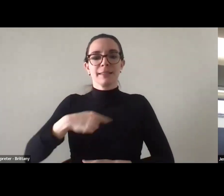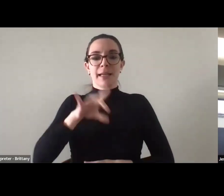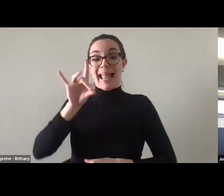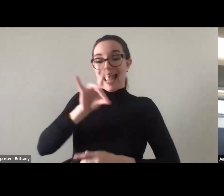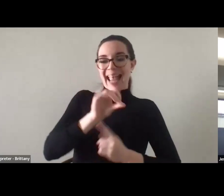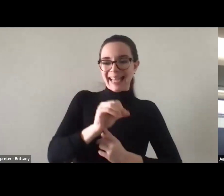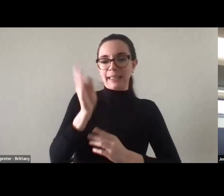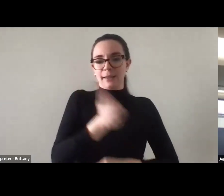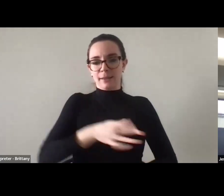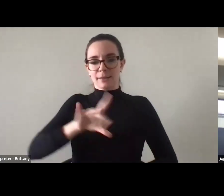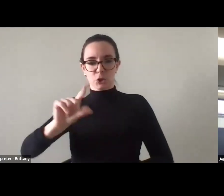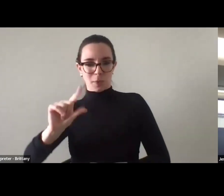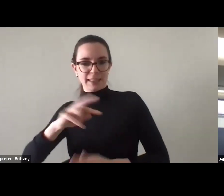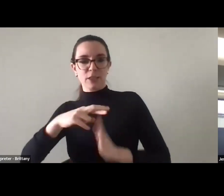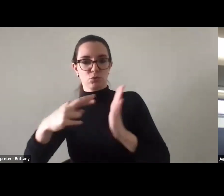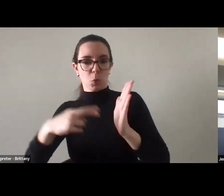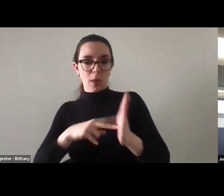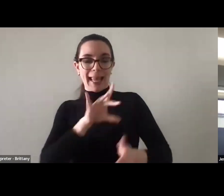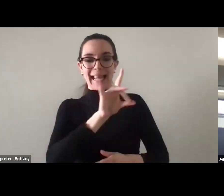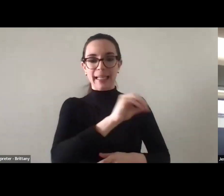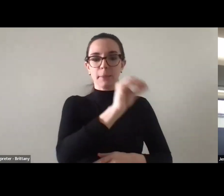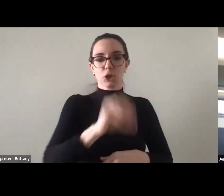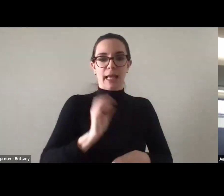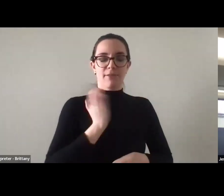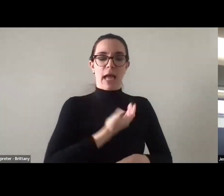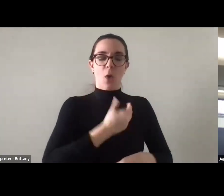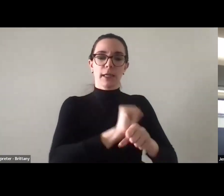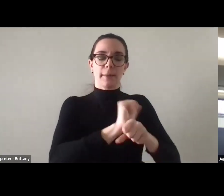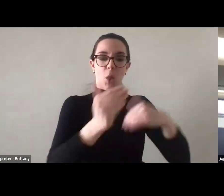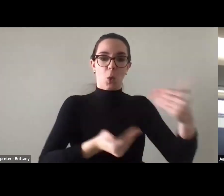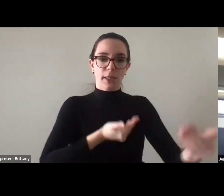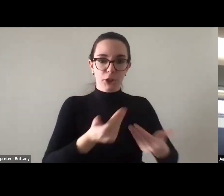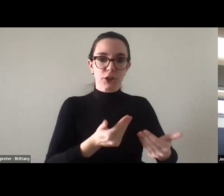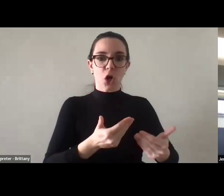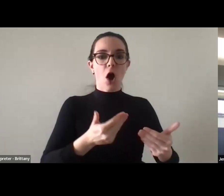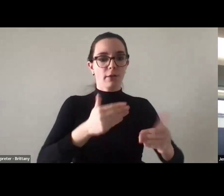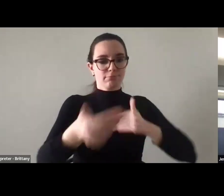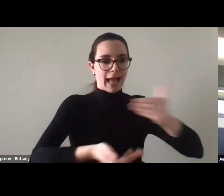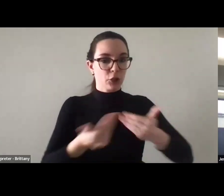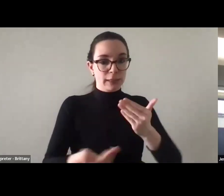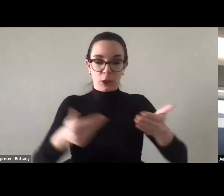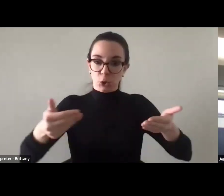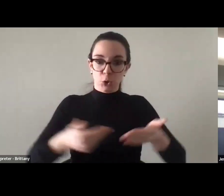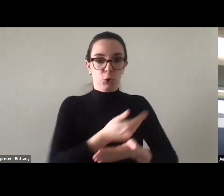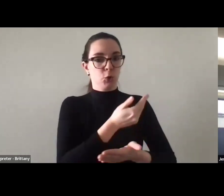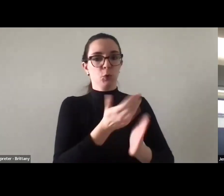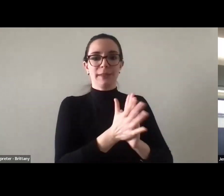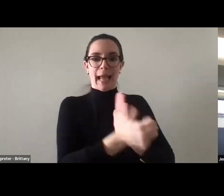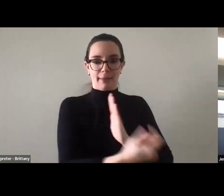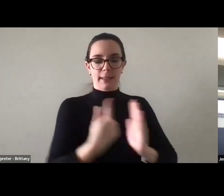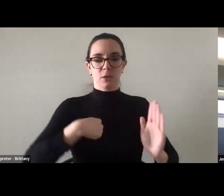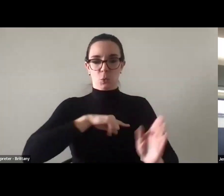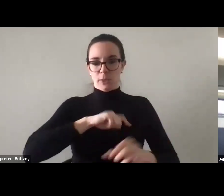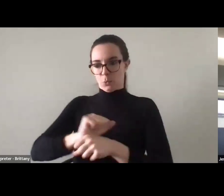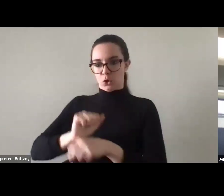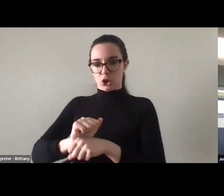say. 80% of our employers are taking net new talent that we work in the marketplace